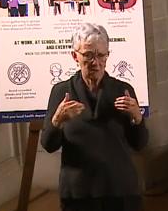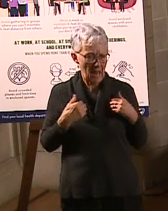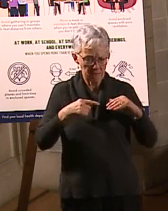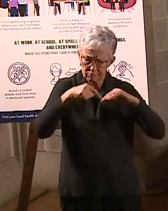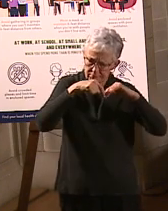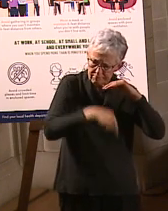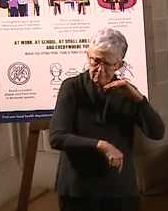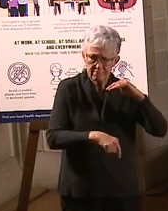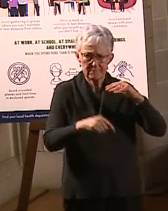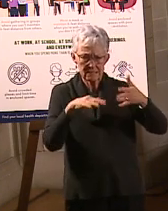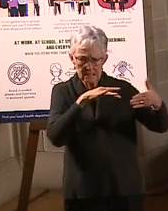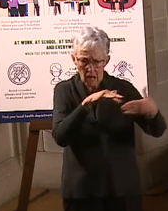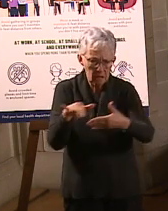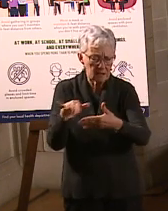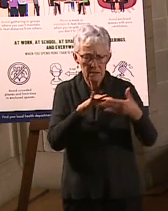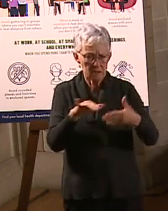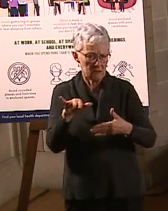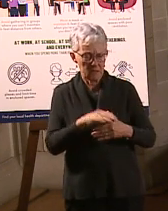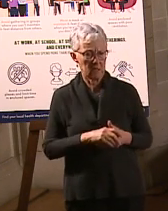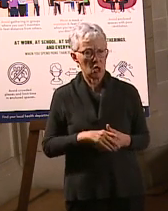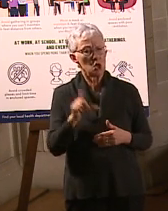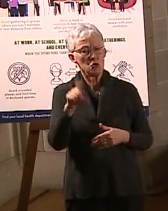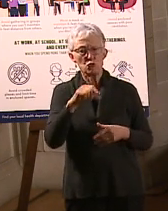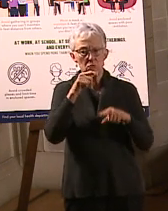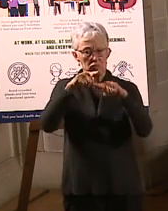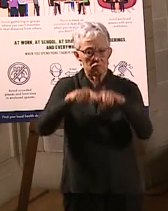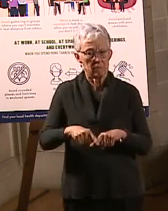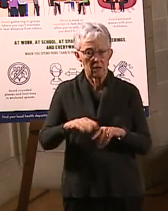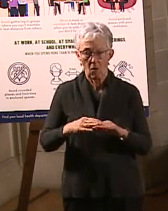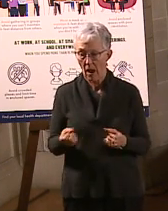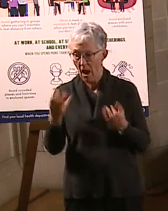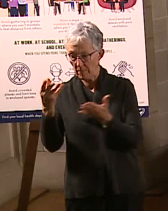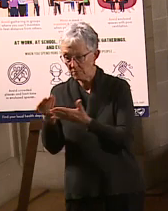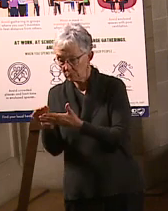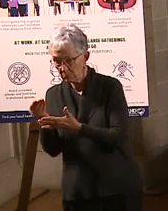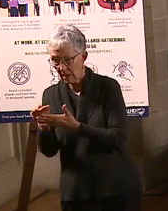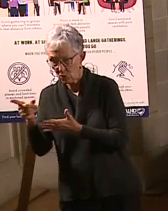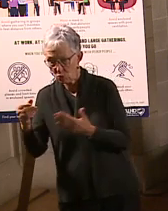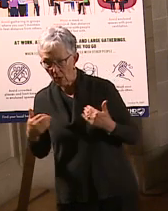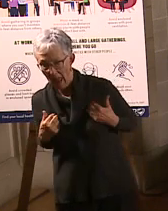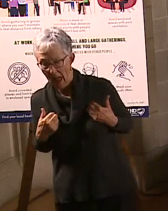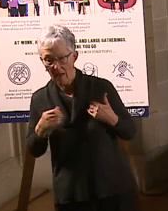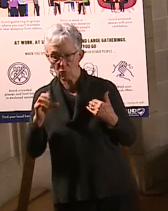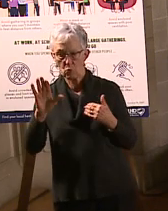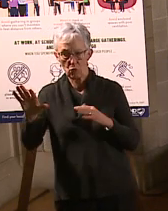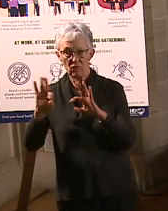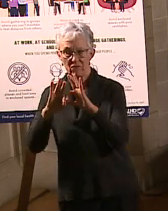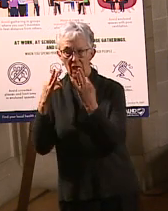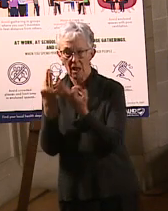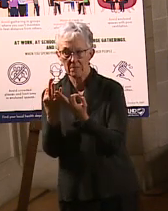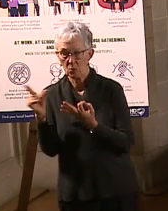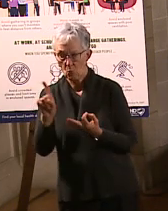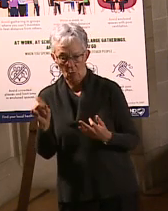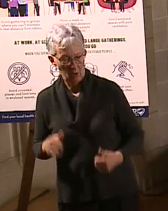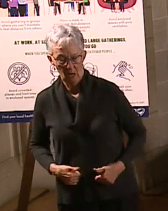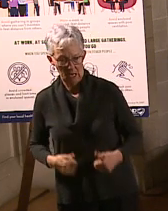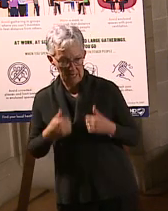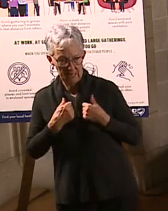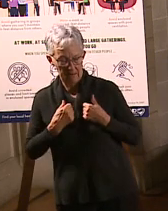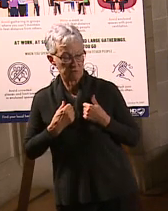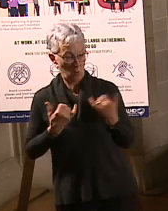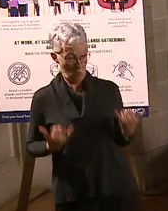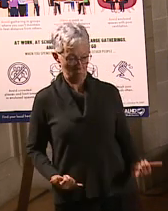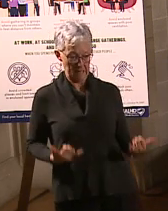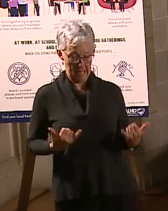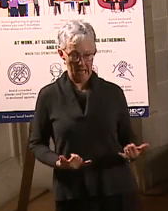of where they live, how much money they make, or the family that they're born into. And so now I continue this work where I'm able